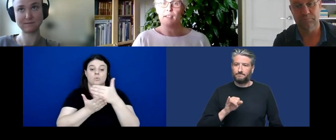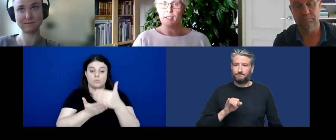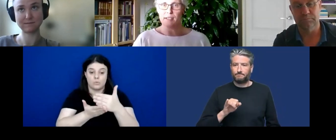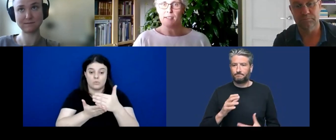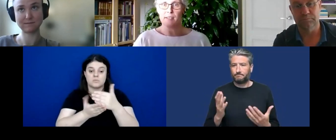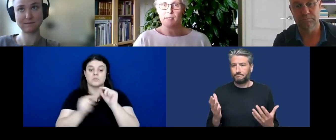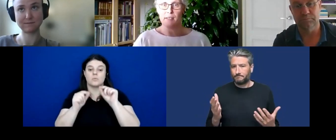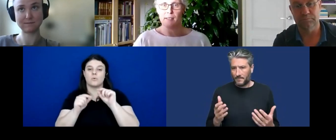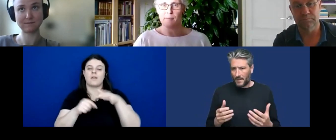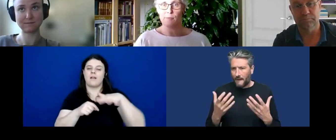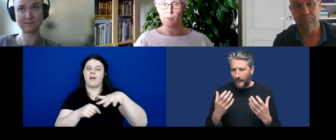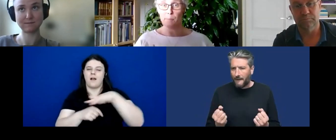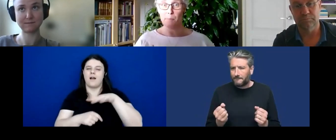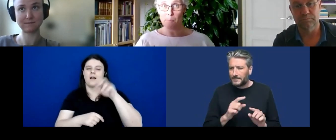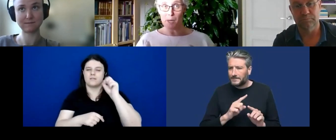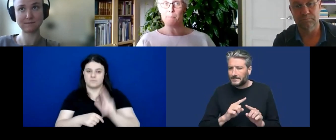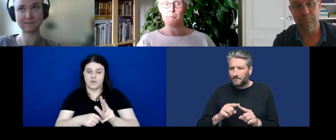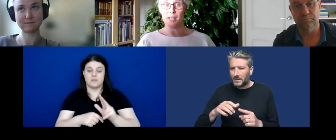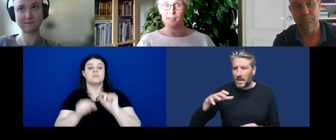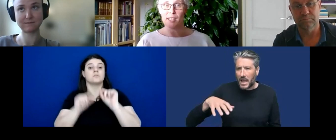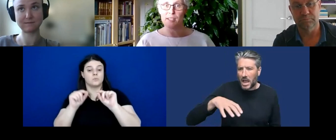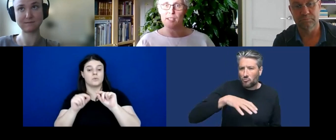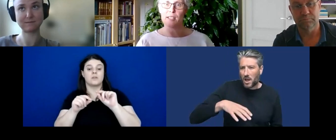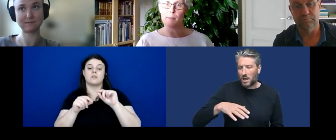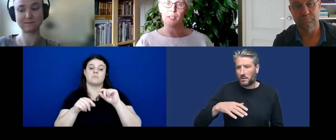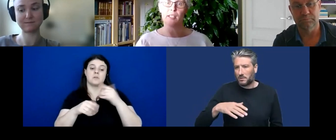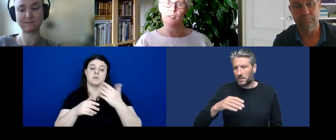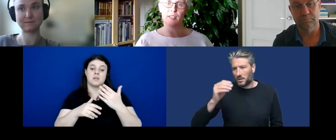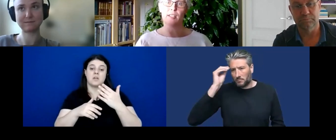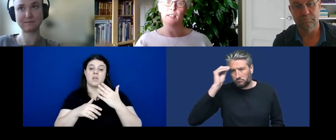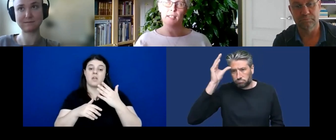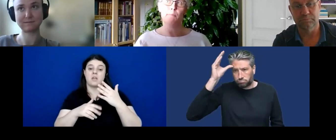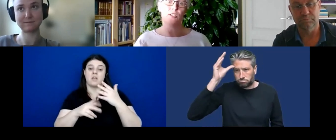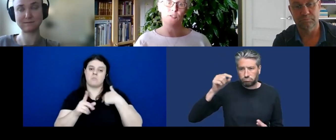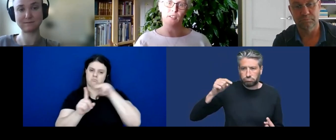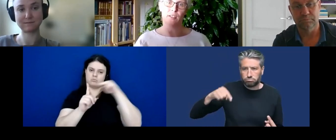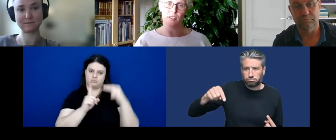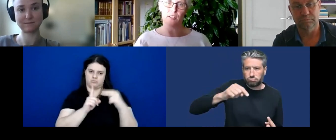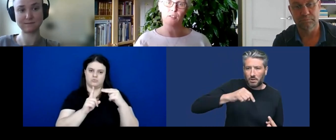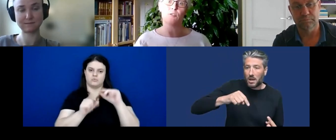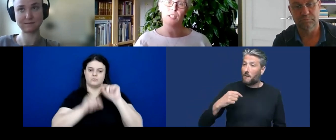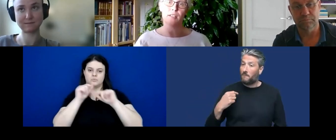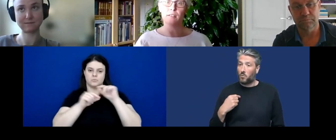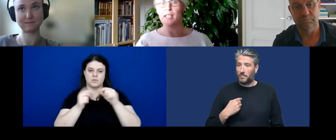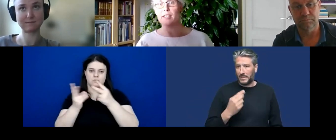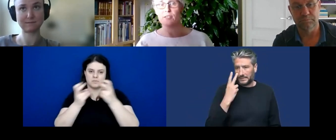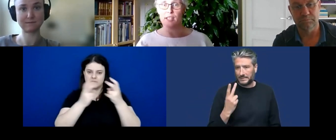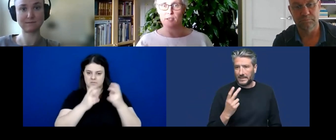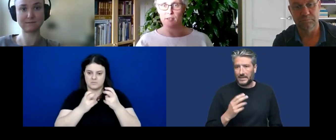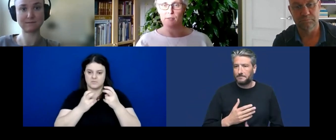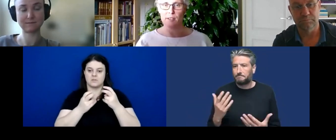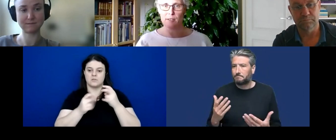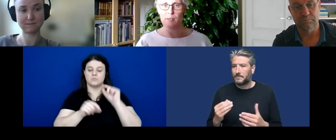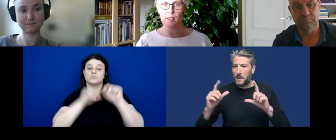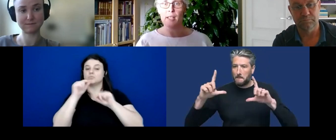expert areas. From my perspective, I see it's happening a lot in image recognition to read